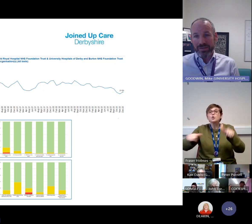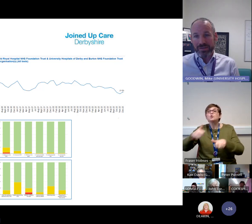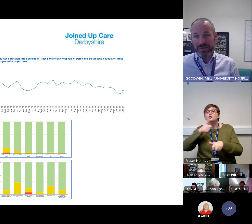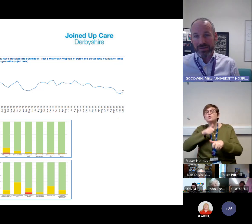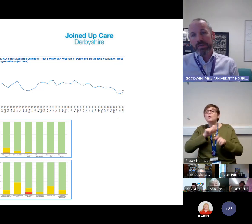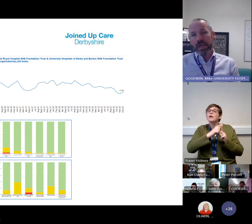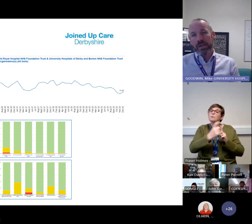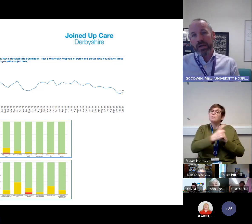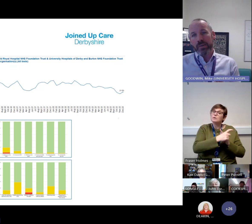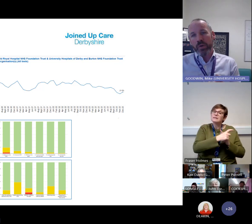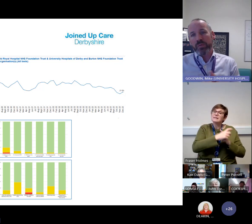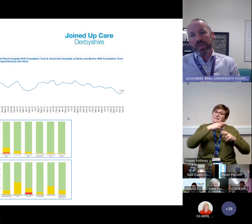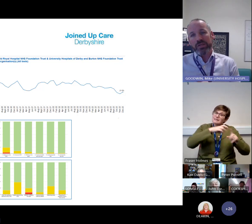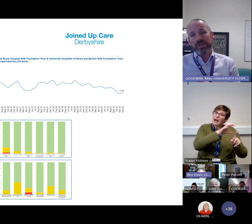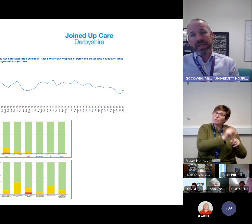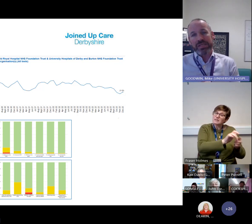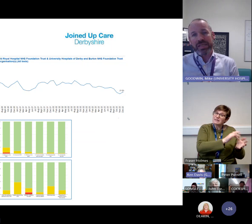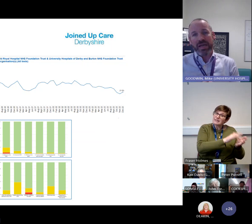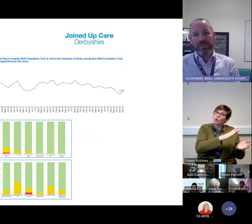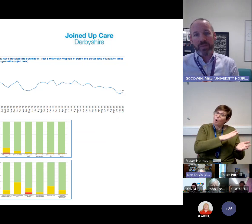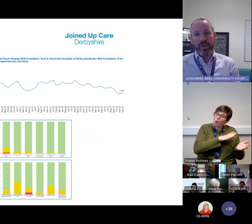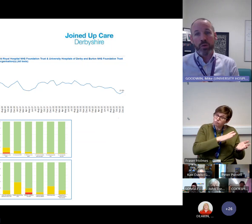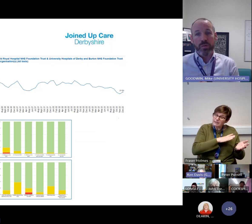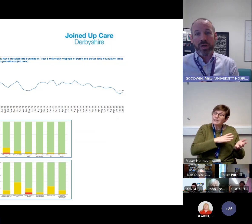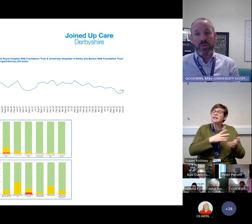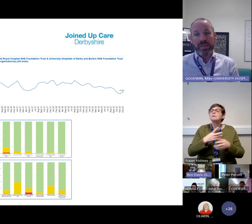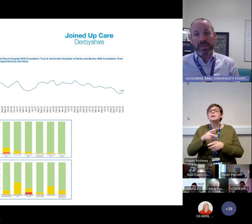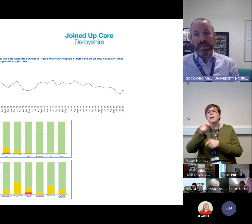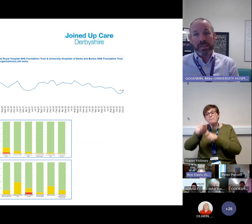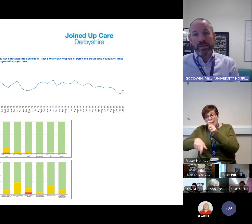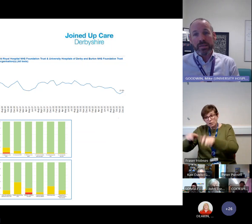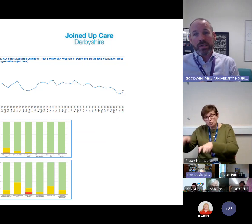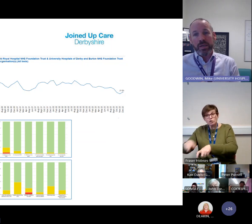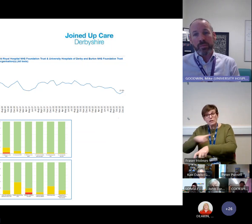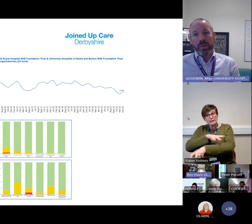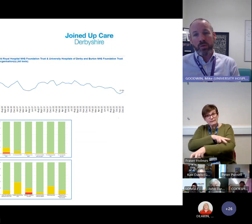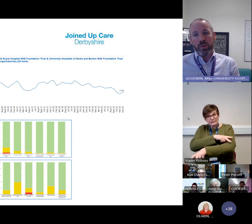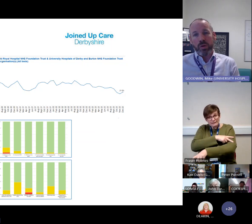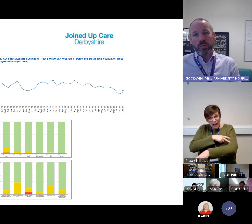centres already. And both patients and staff have been overwhelmingly